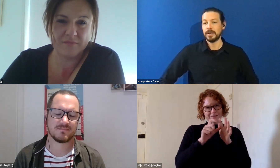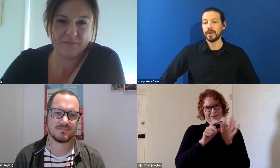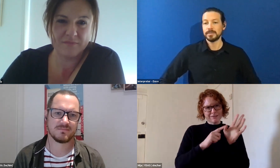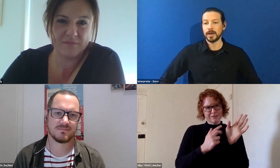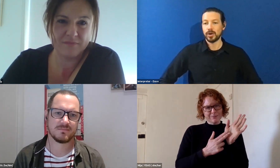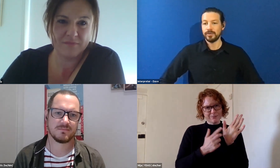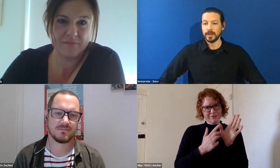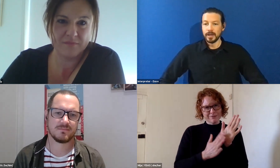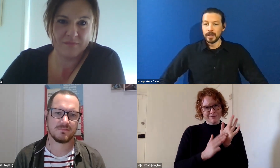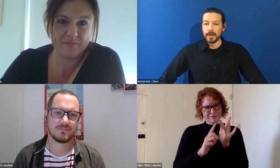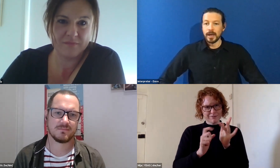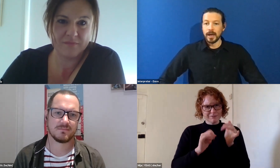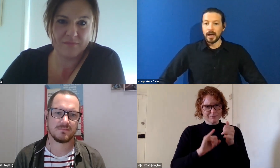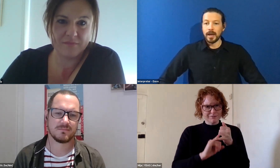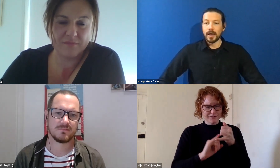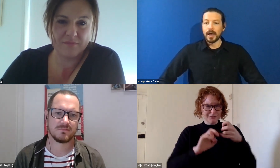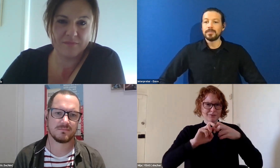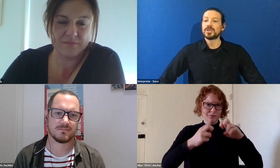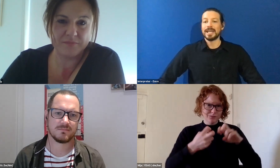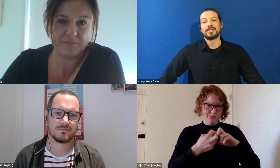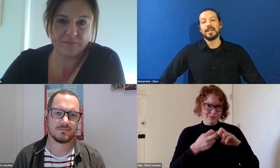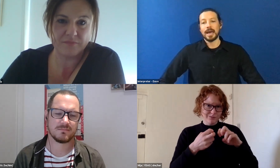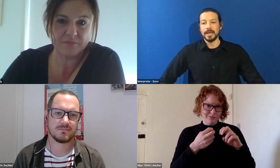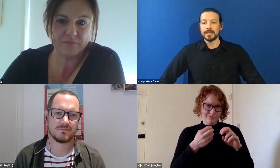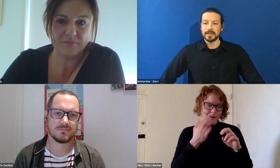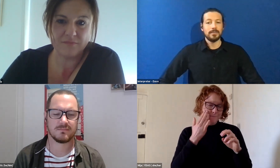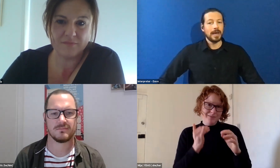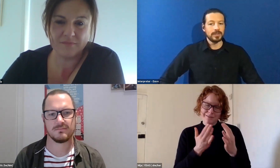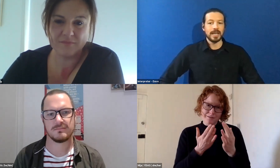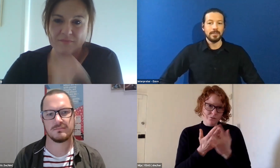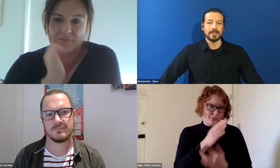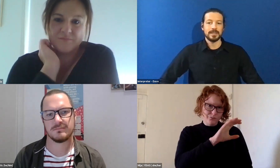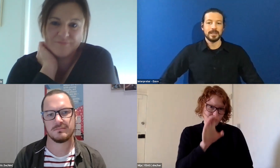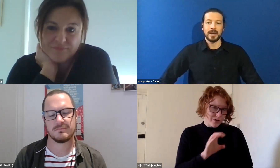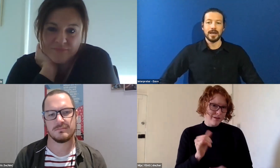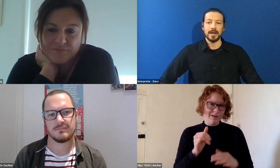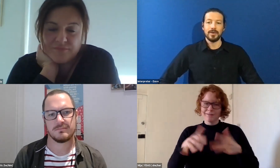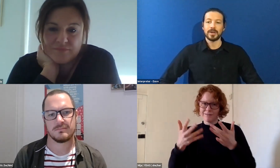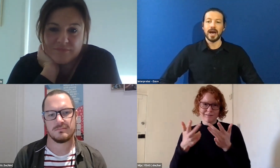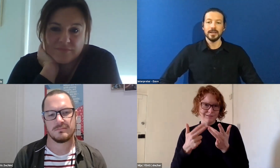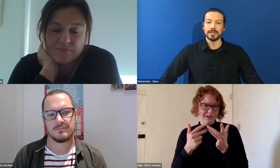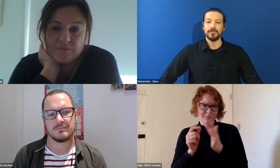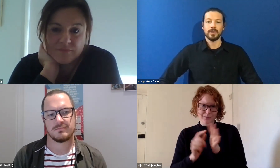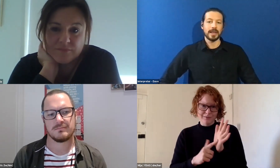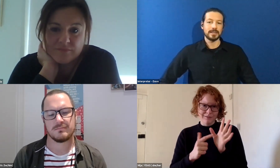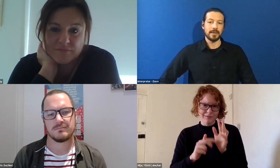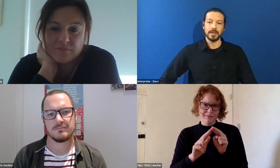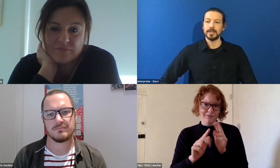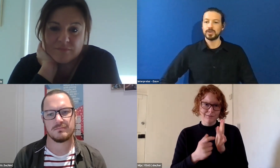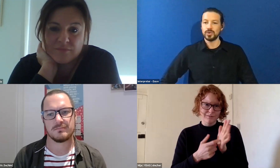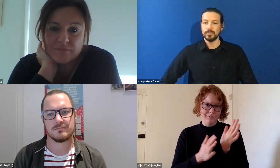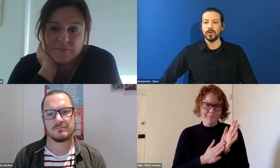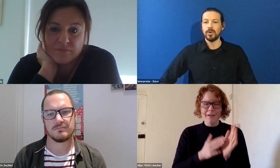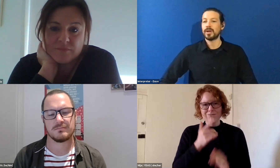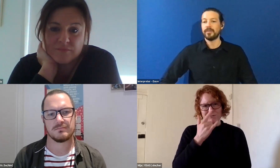It hasn't been erased by COVID. So that dynamics and the power dynamics, regardless of whether